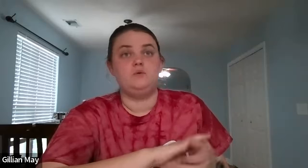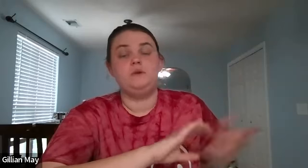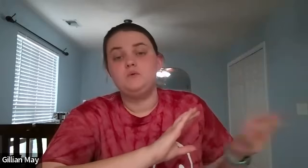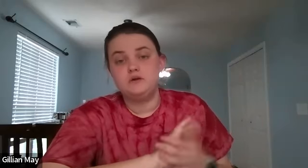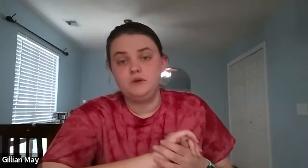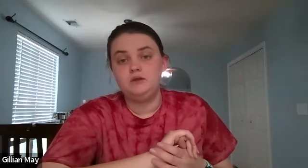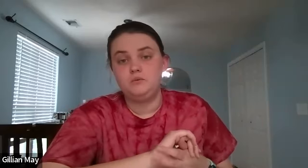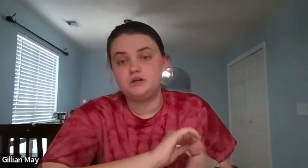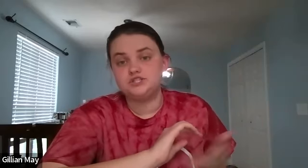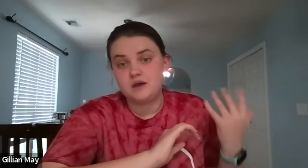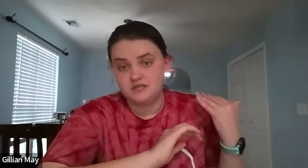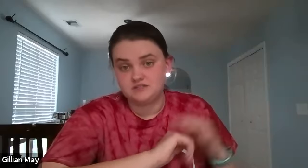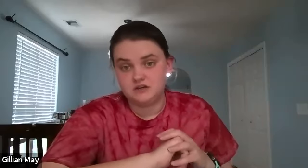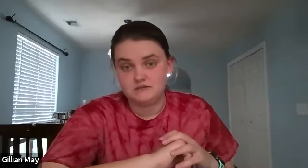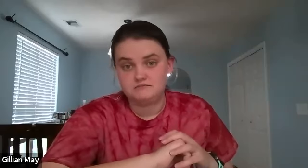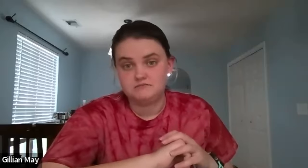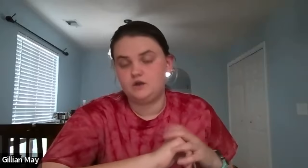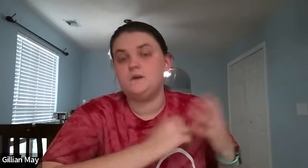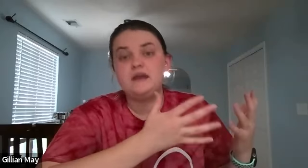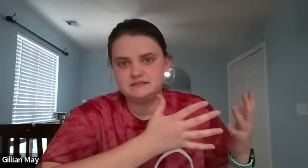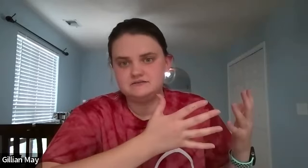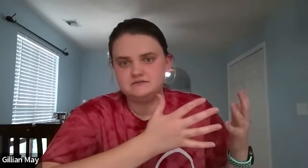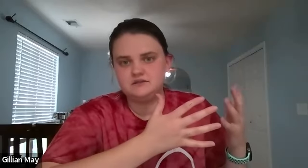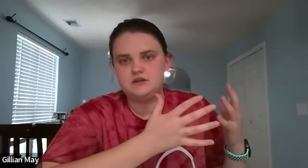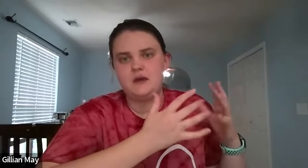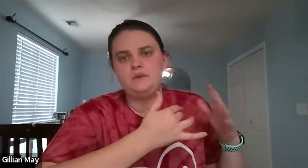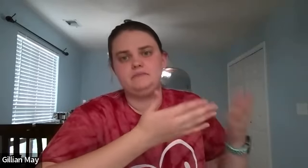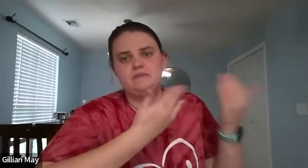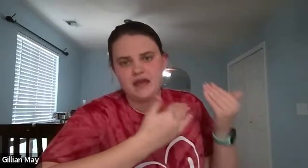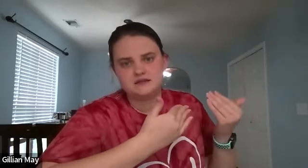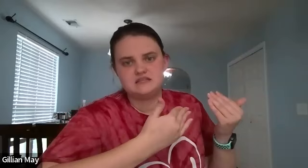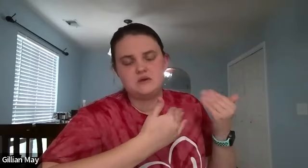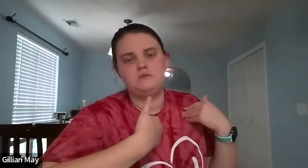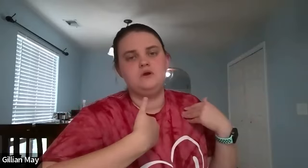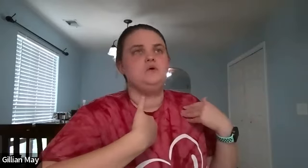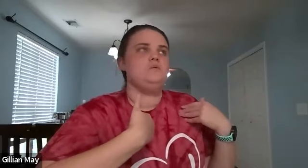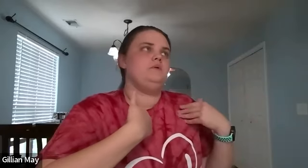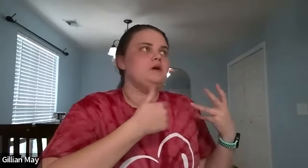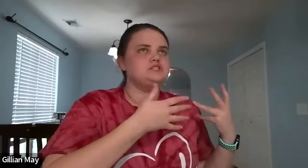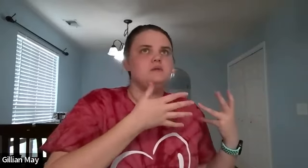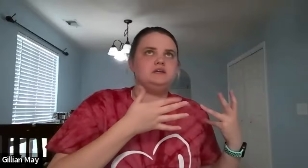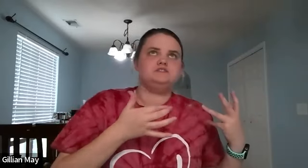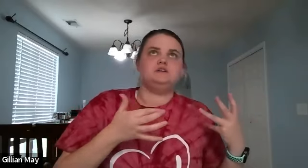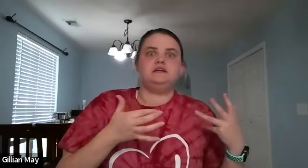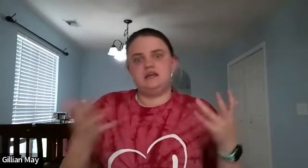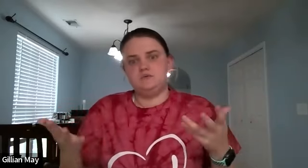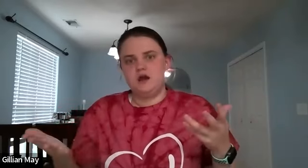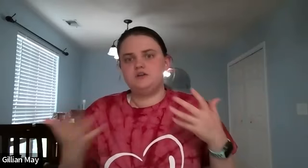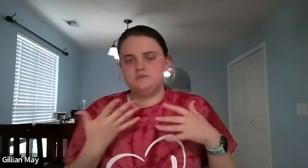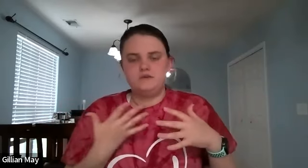we were shopping yesterday, like or we went, you know, that we in the past that we were shopping yesterday, today we're not, or something like